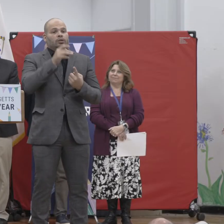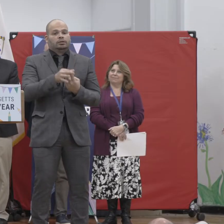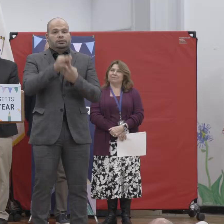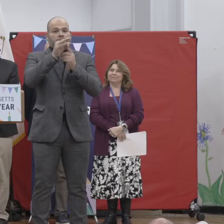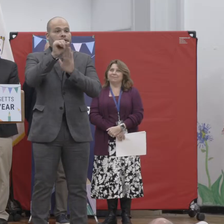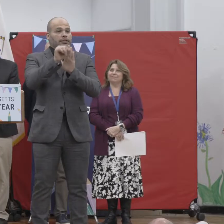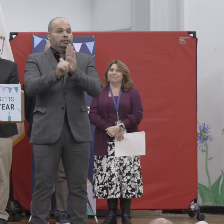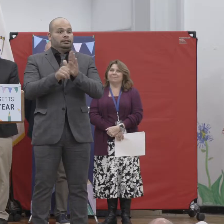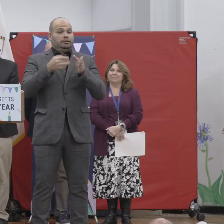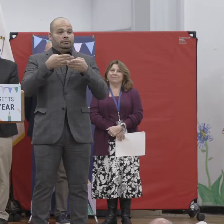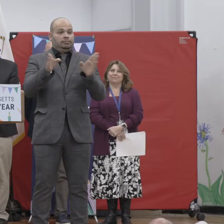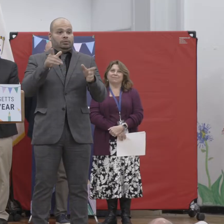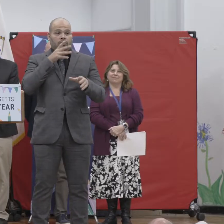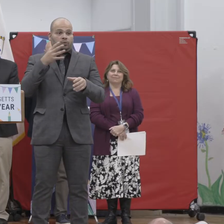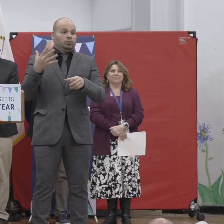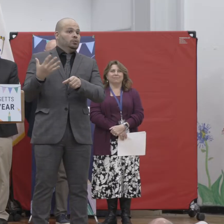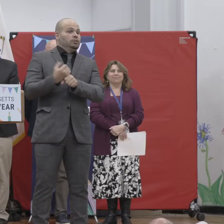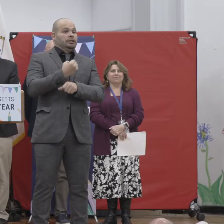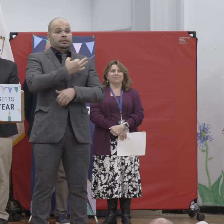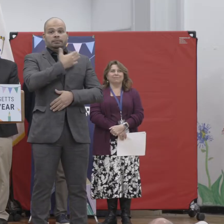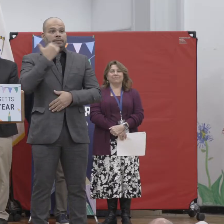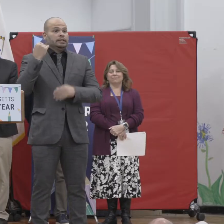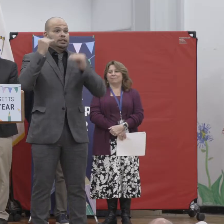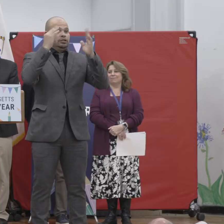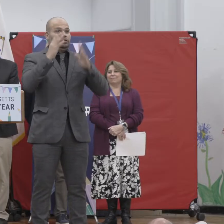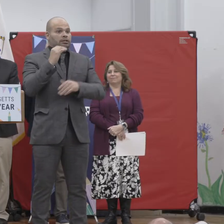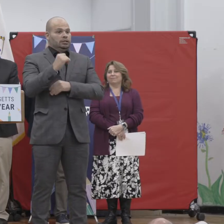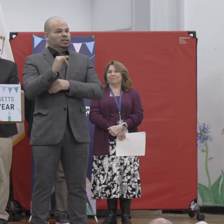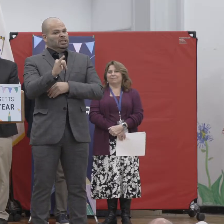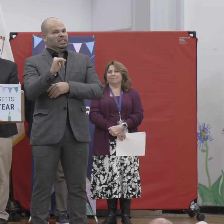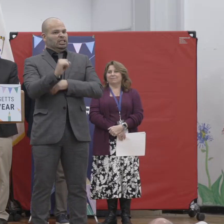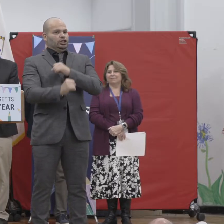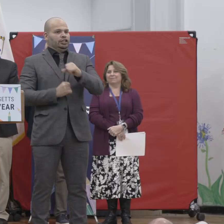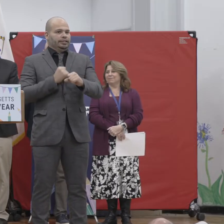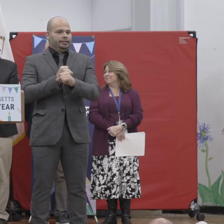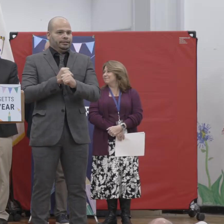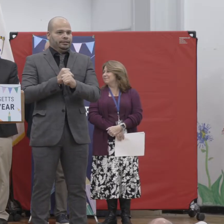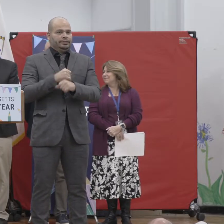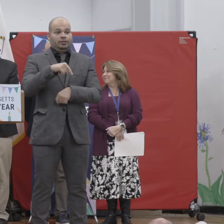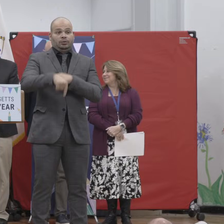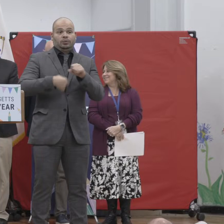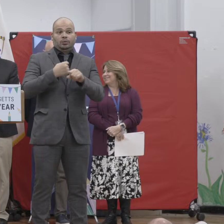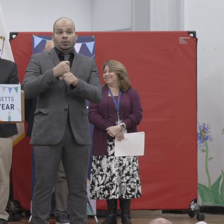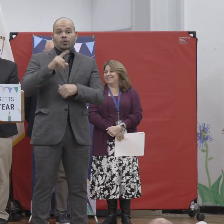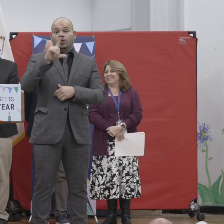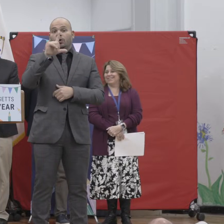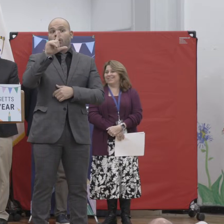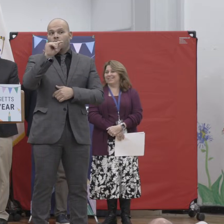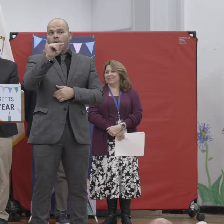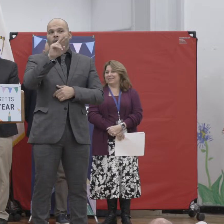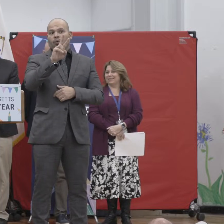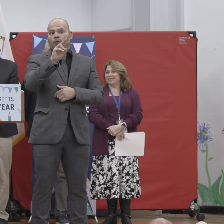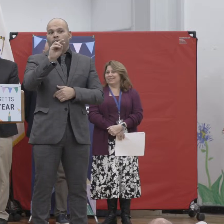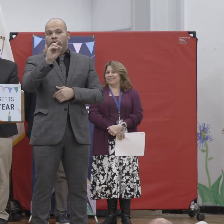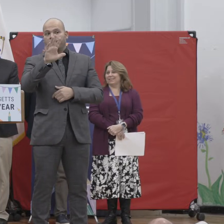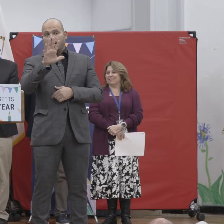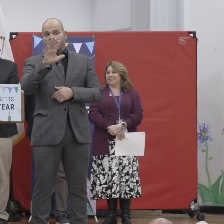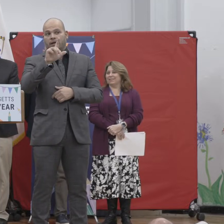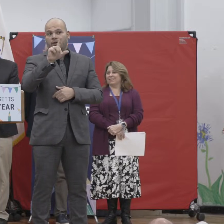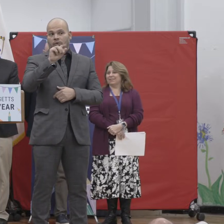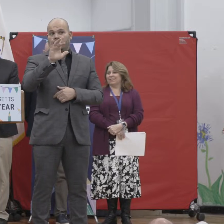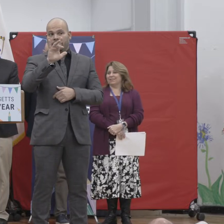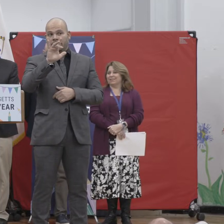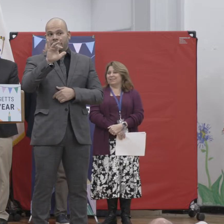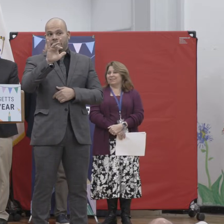as Massachusetts Teacher of the Year for 2025 is Oliver Hazard Perry